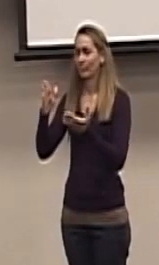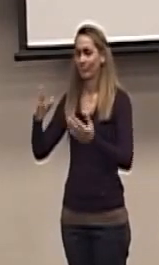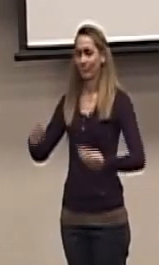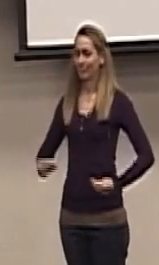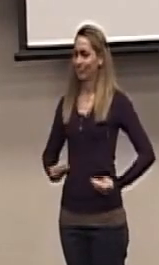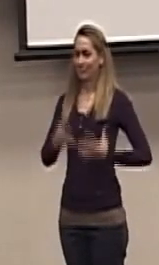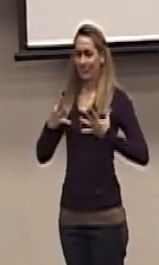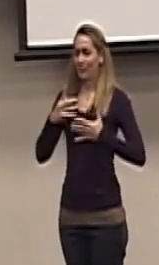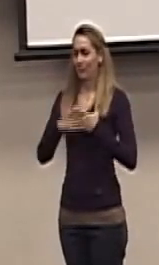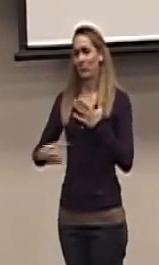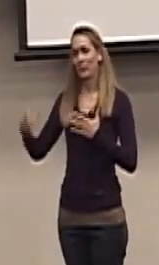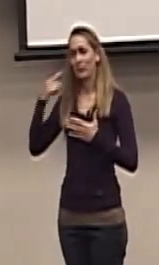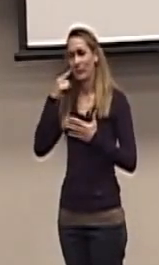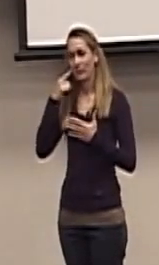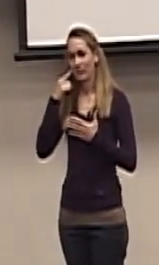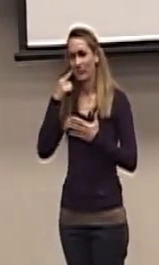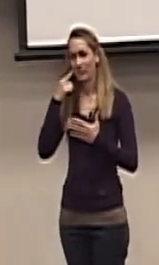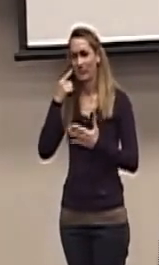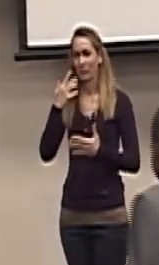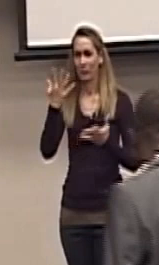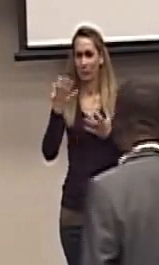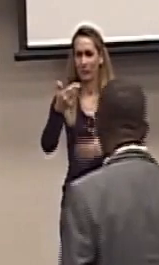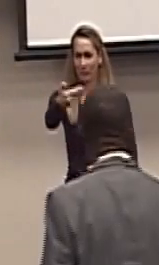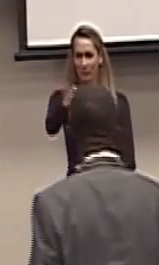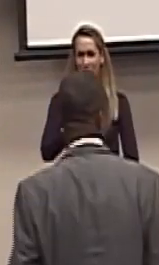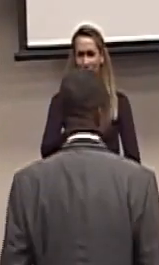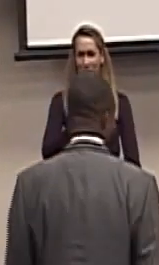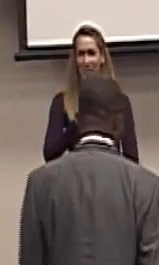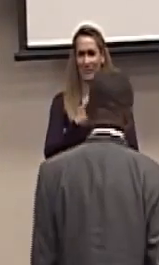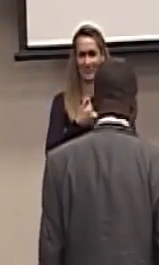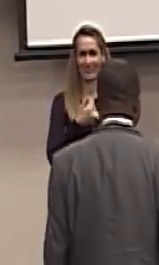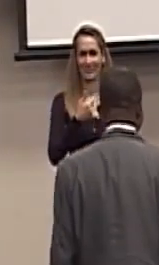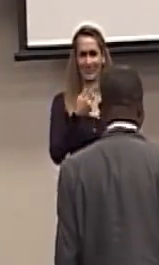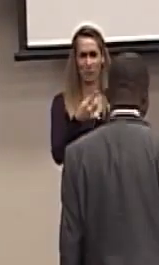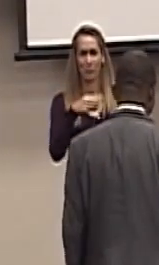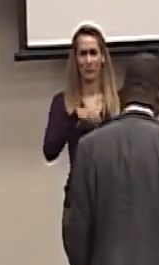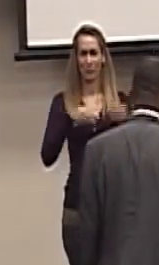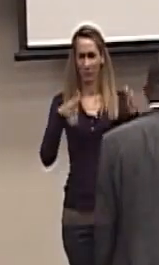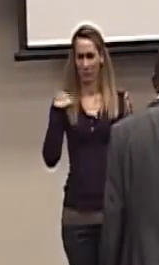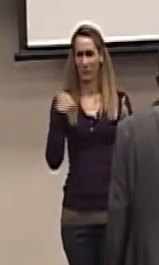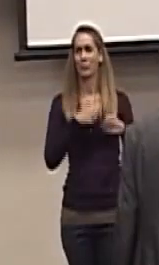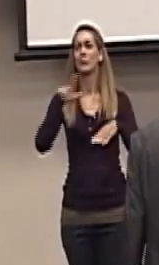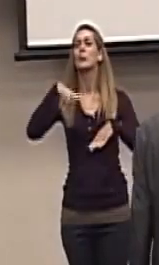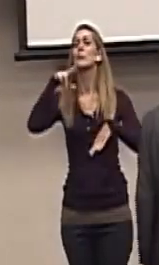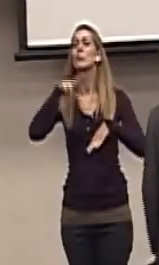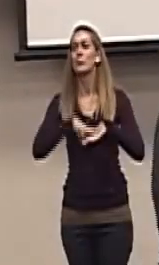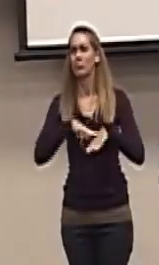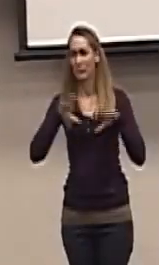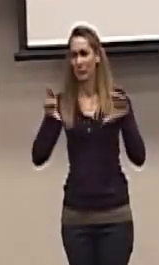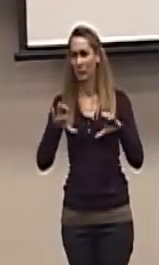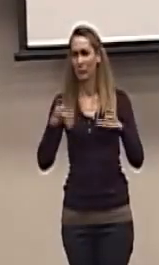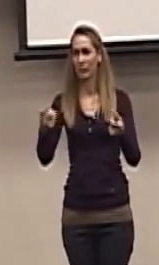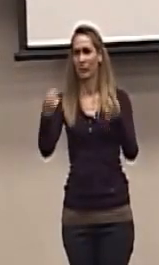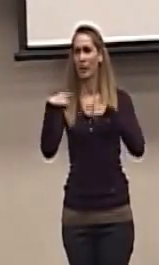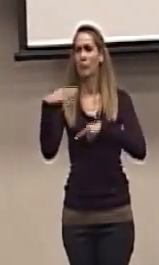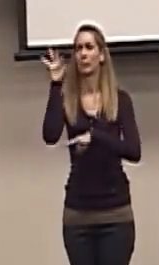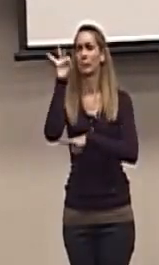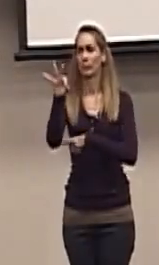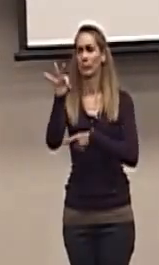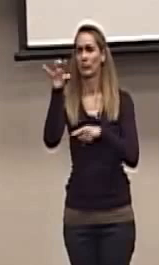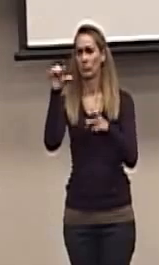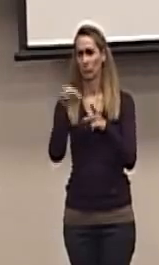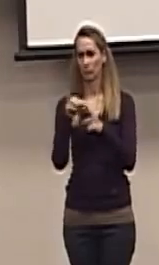And so I want to invite our brother Emmanuel in the way that we usually do, to come up here and preach the